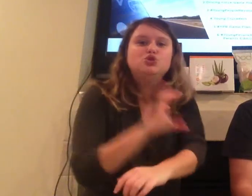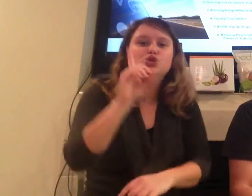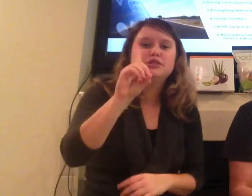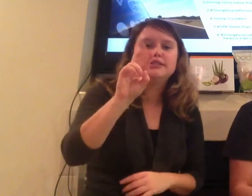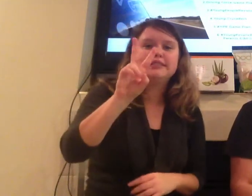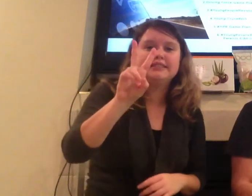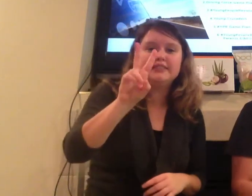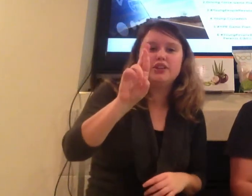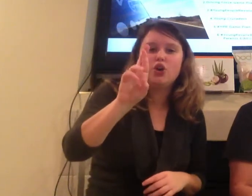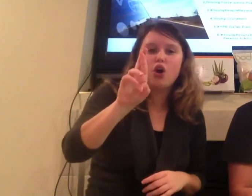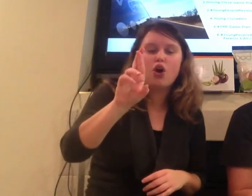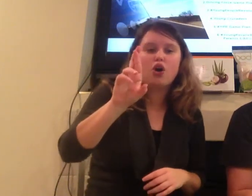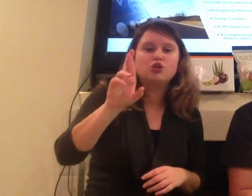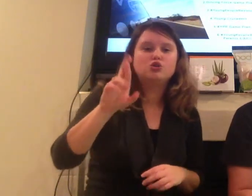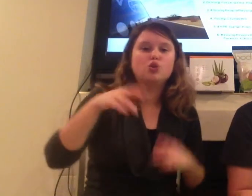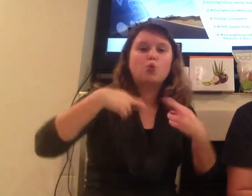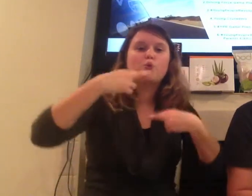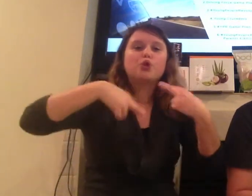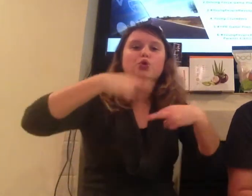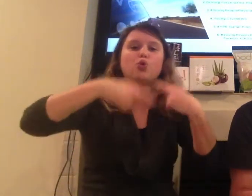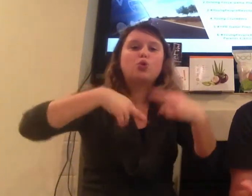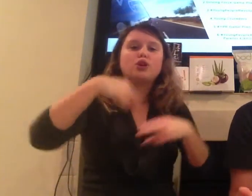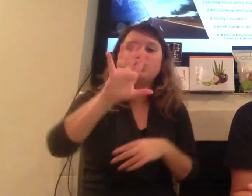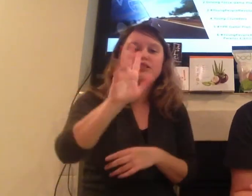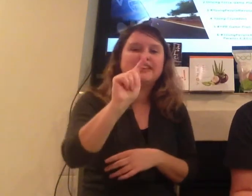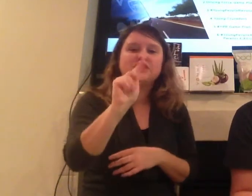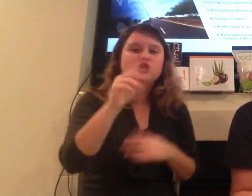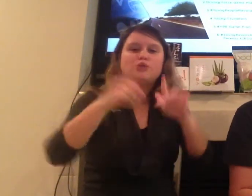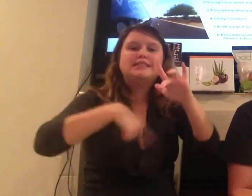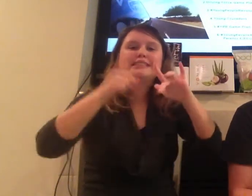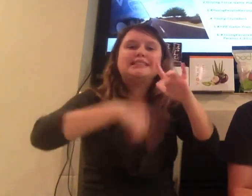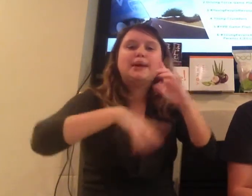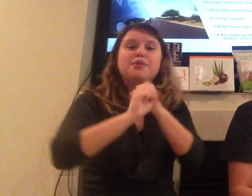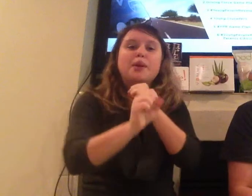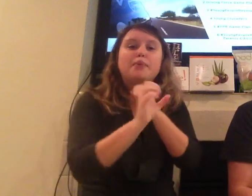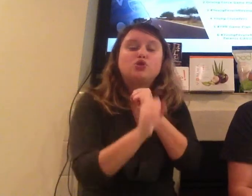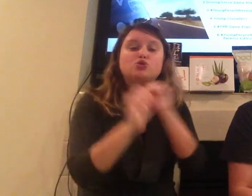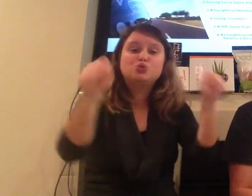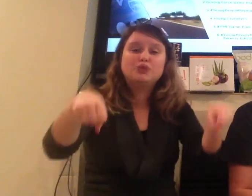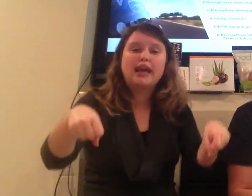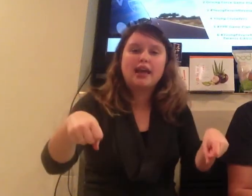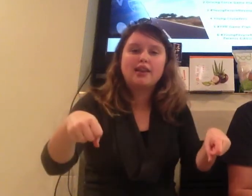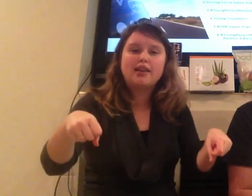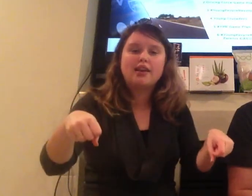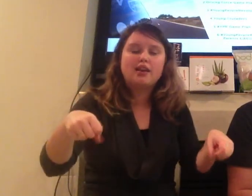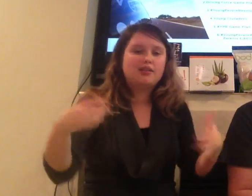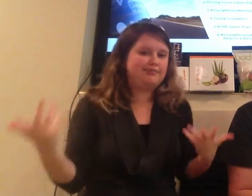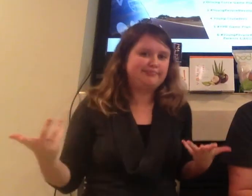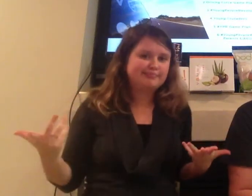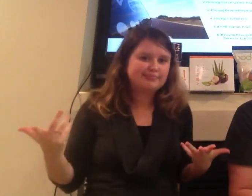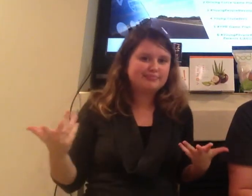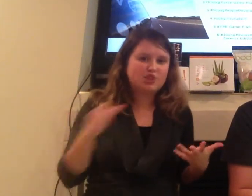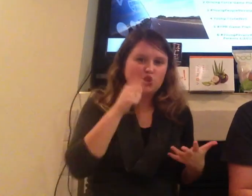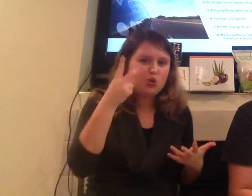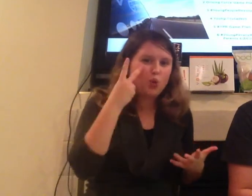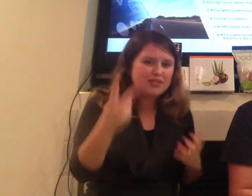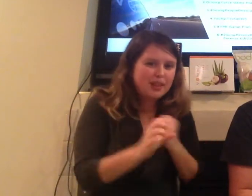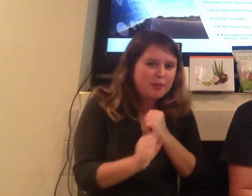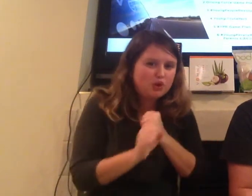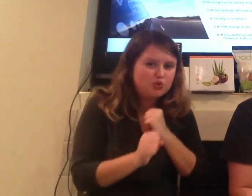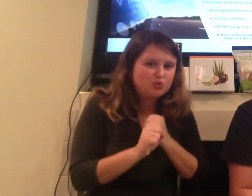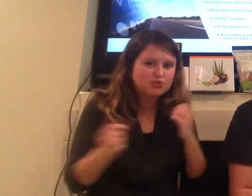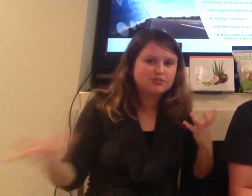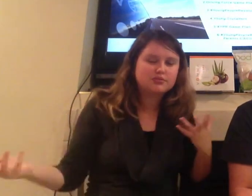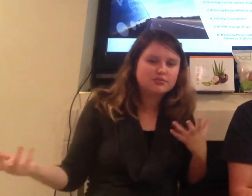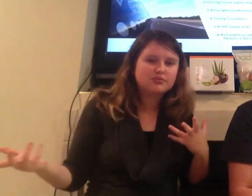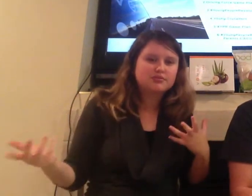DVRs, people are recording their TV shows and not watching the commercials. It has been noticed that traditional